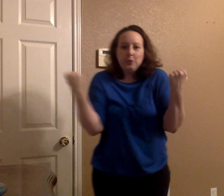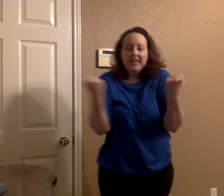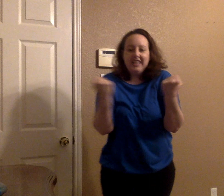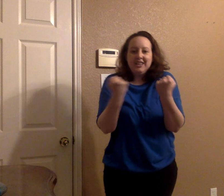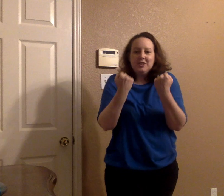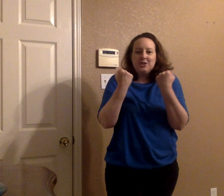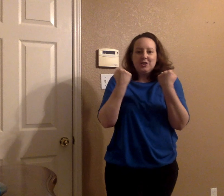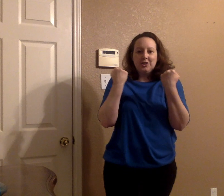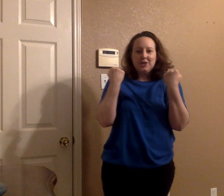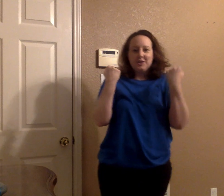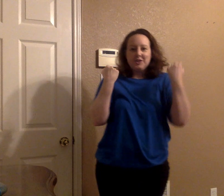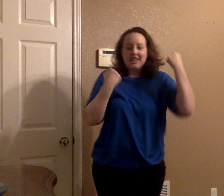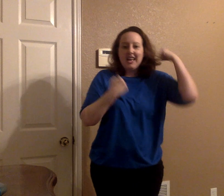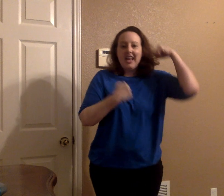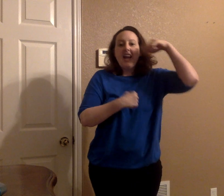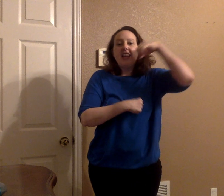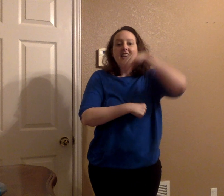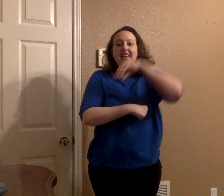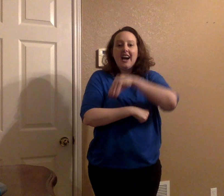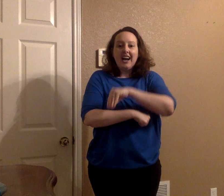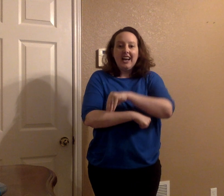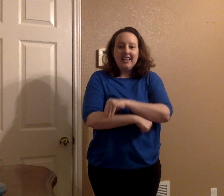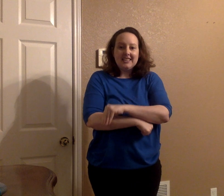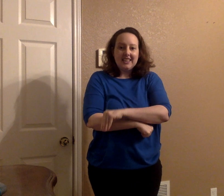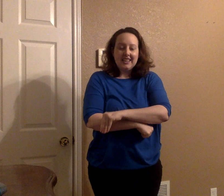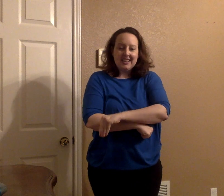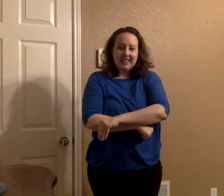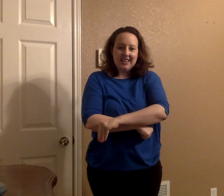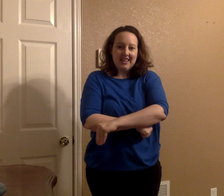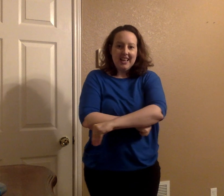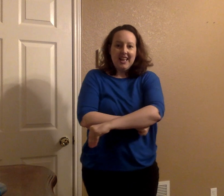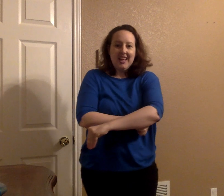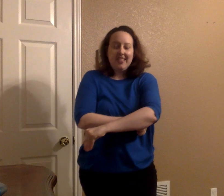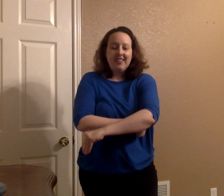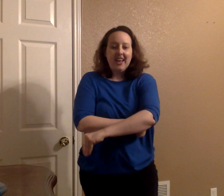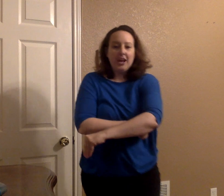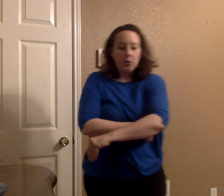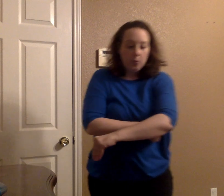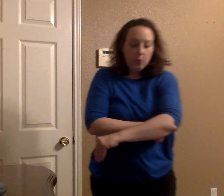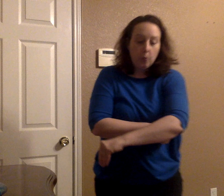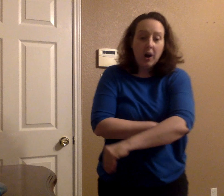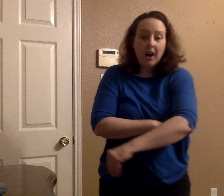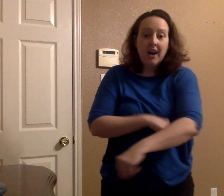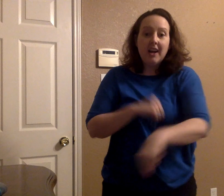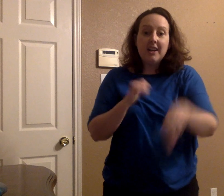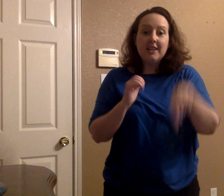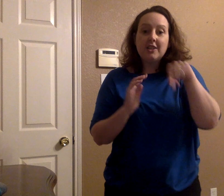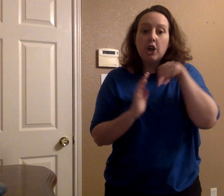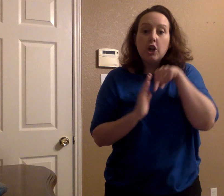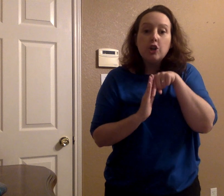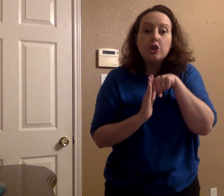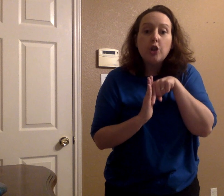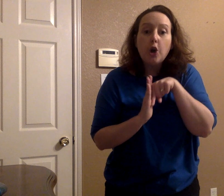winter's night, that was so